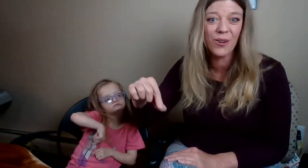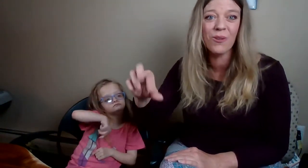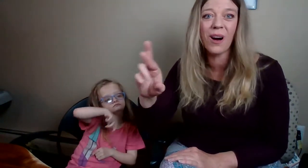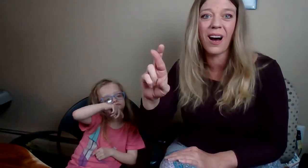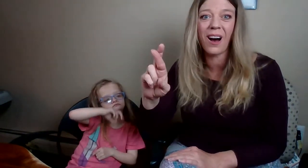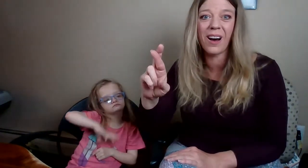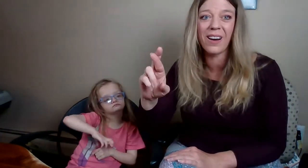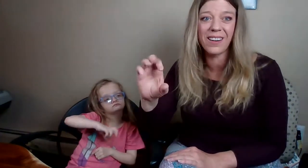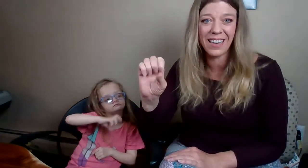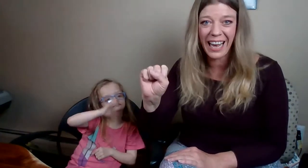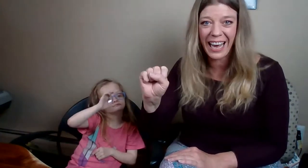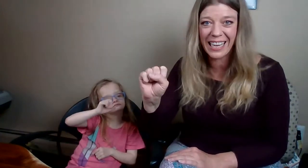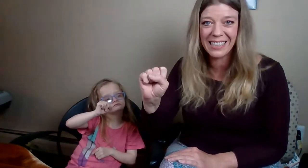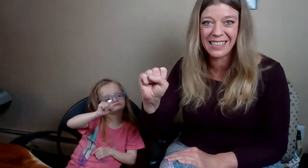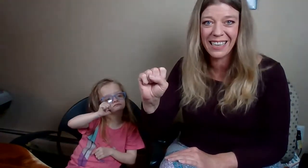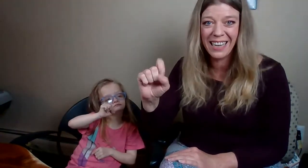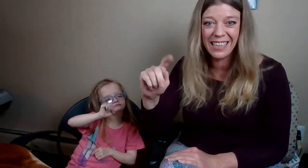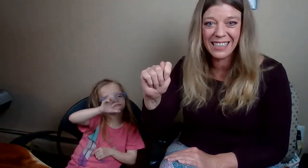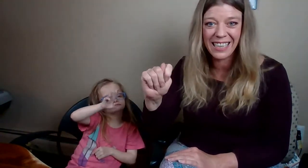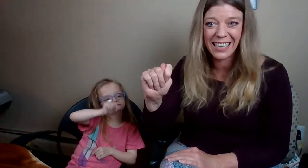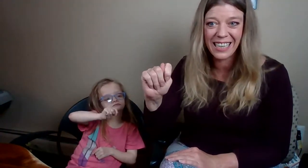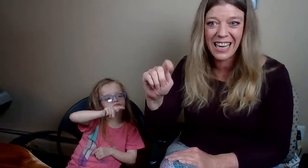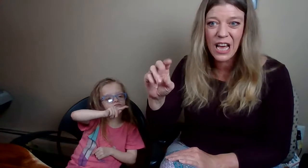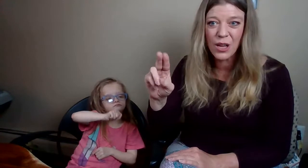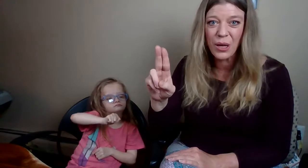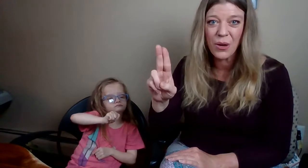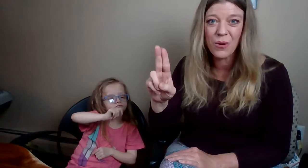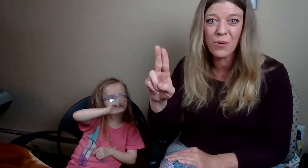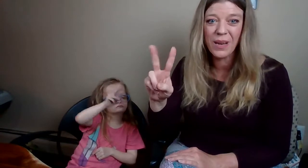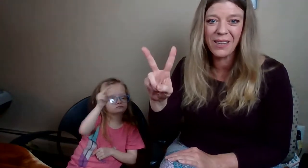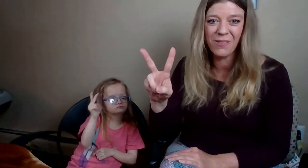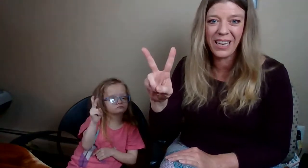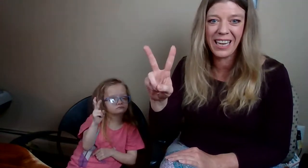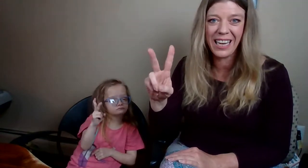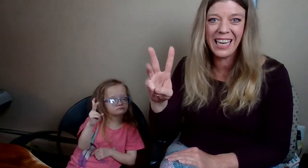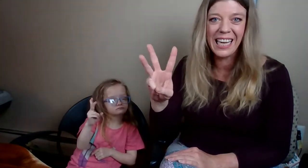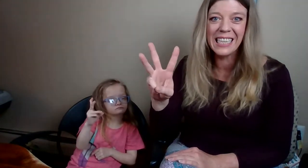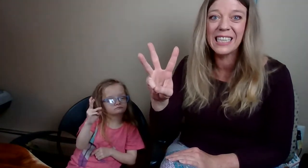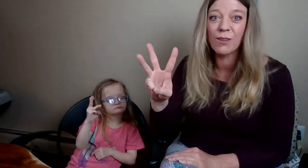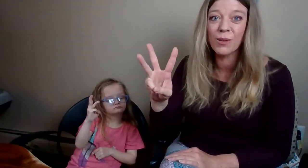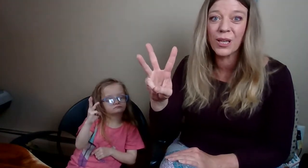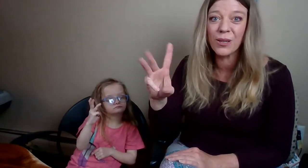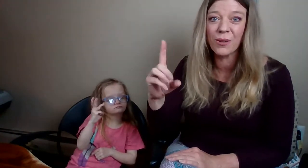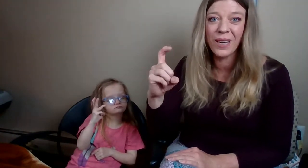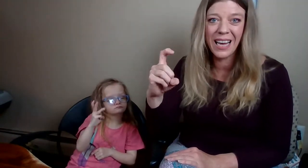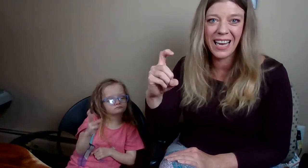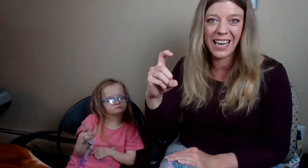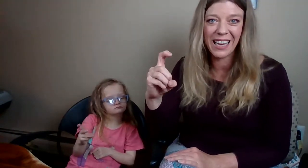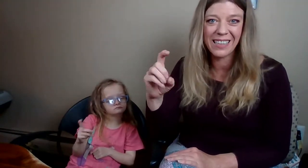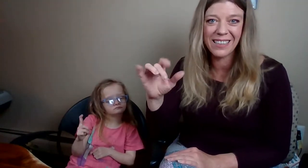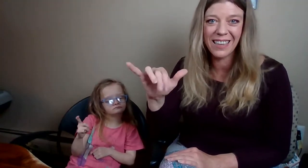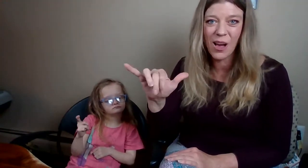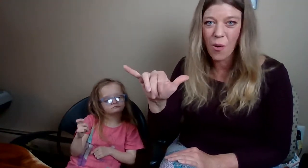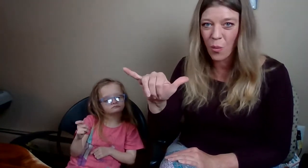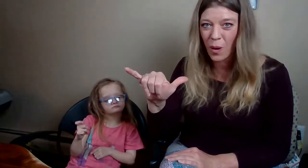Q, R, S, T, U, V, W, X,